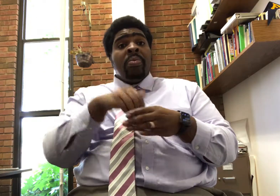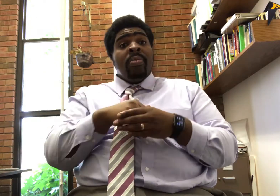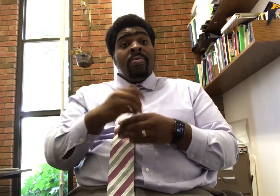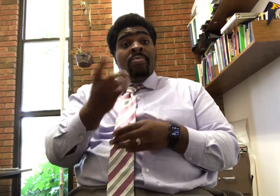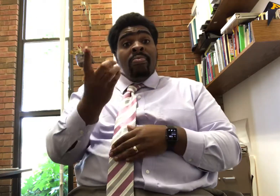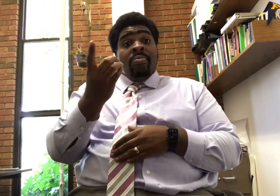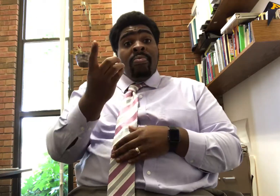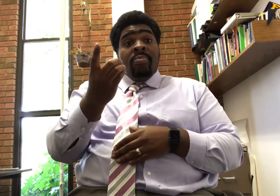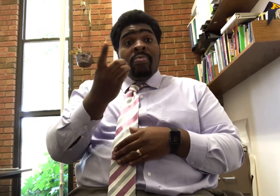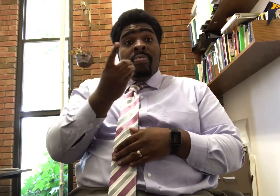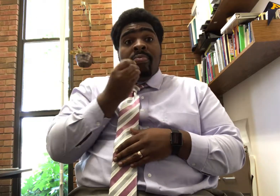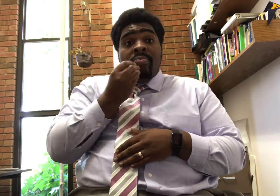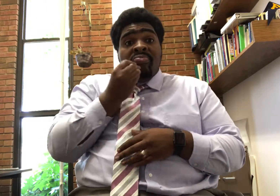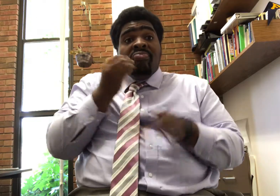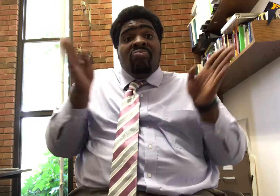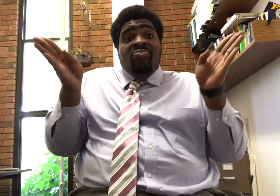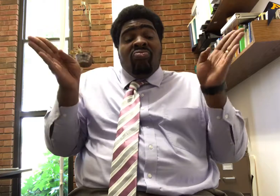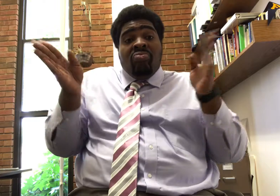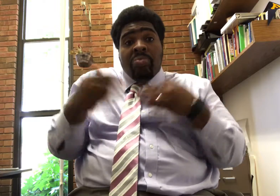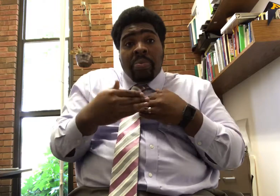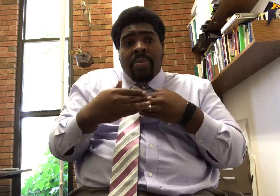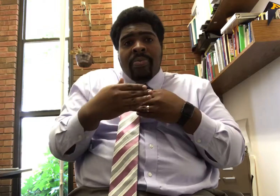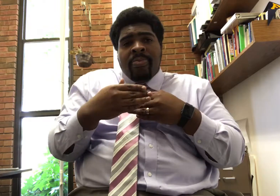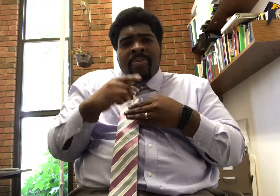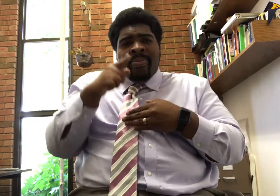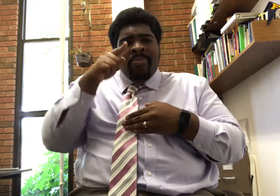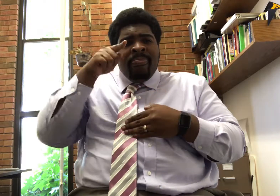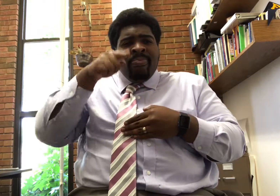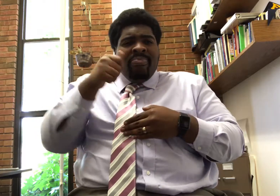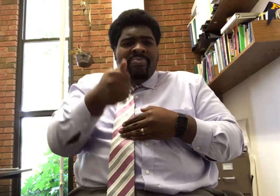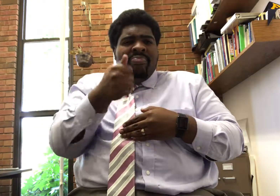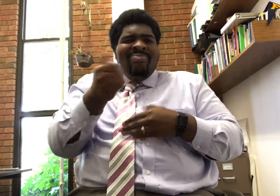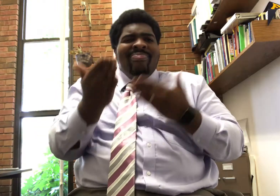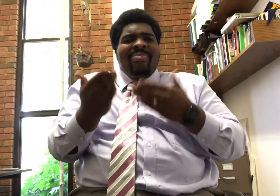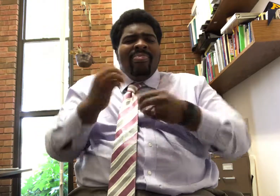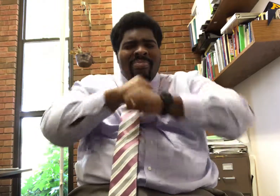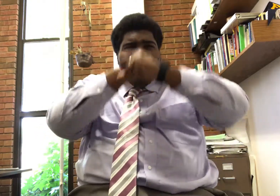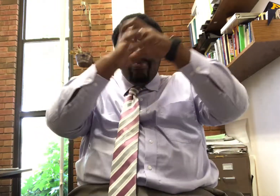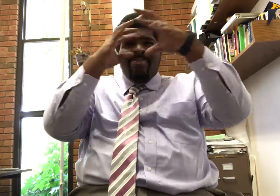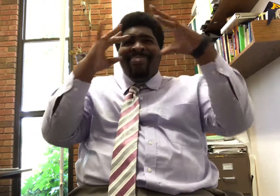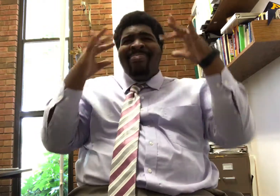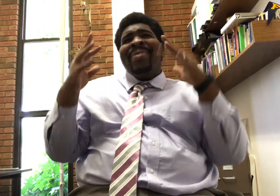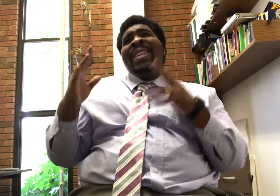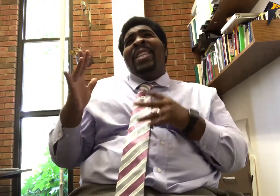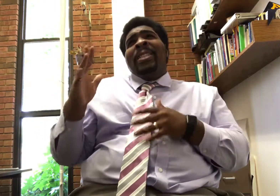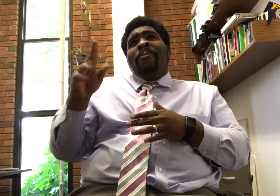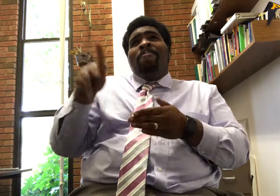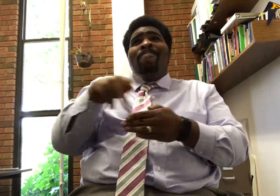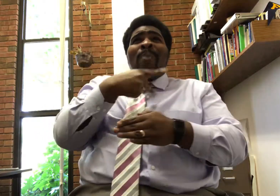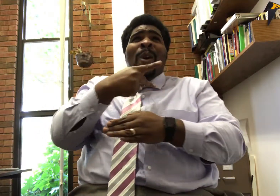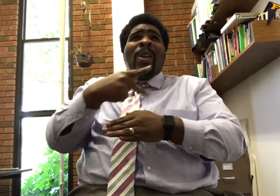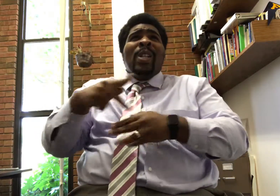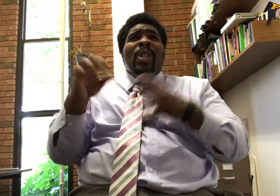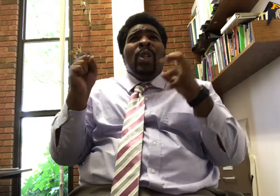Cold, dark, and probably smoky. It could not have been very fancy